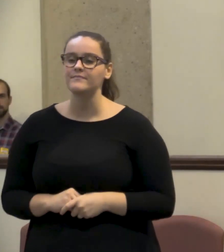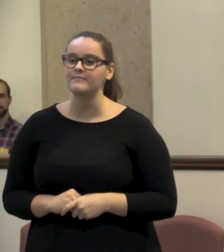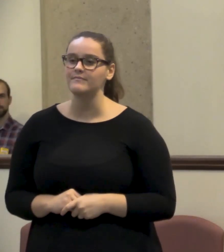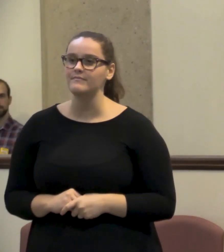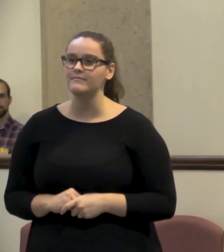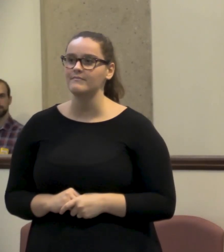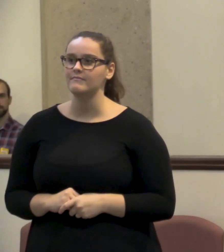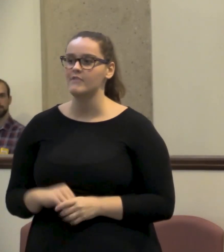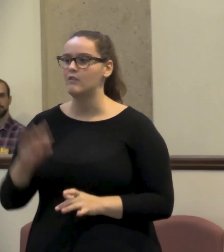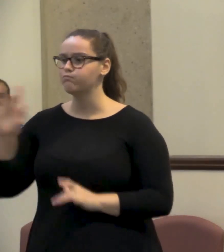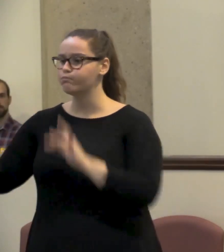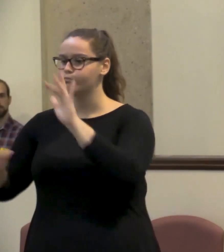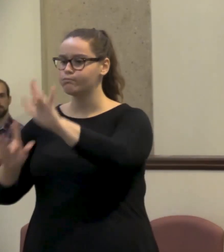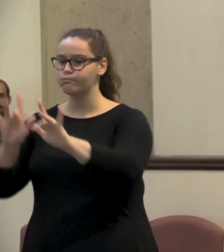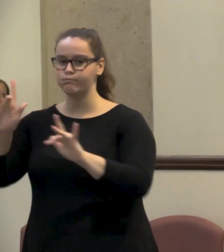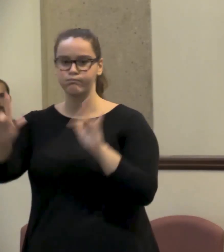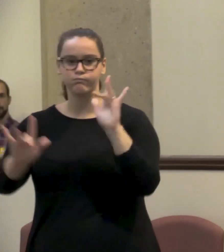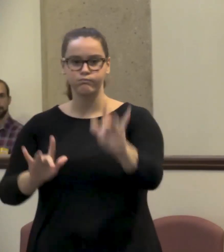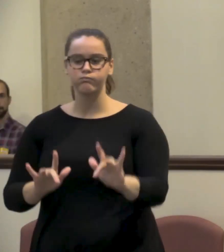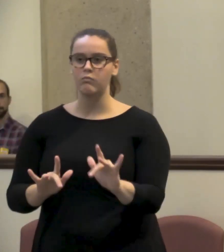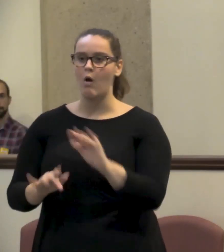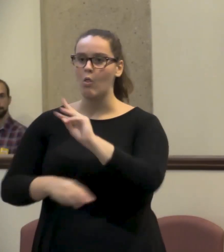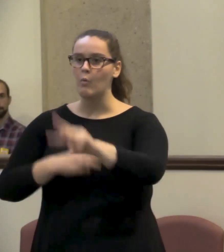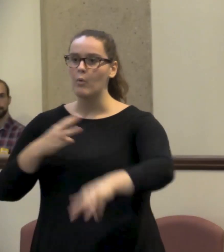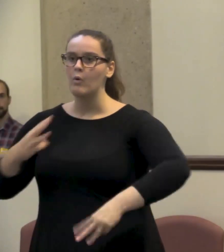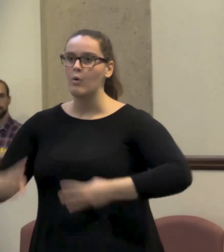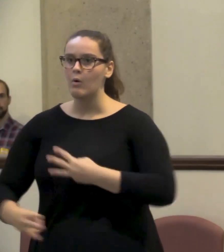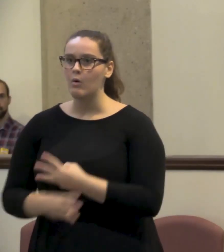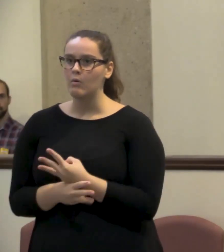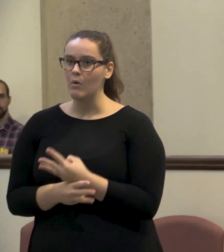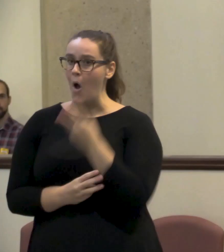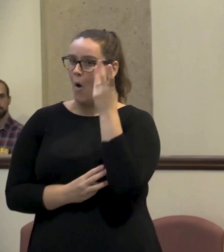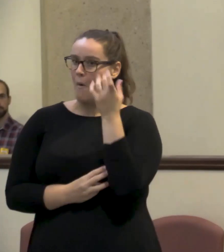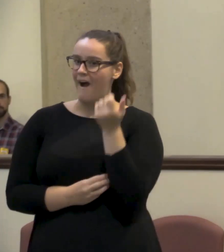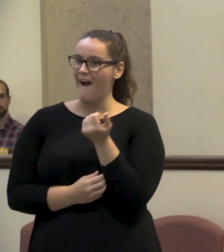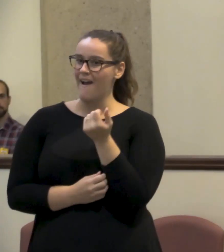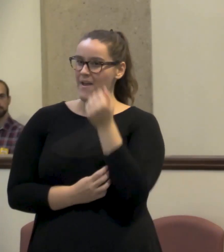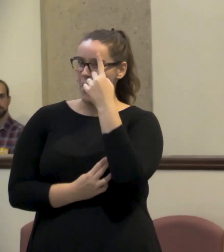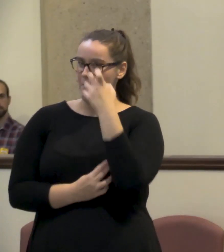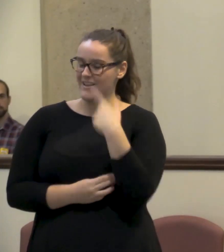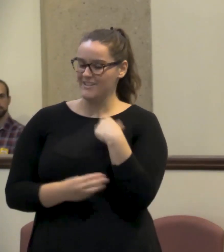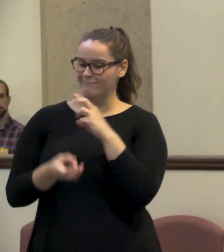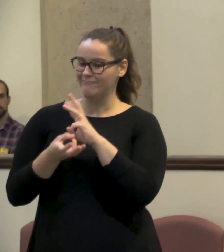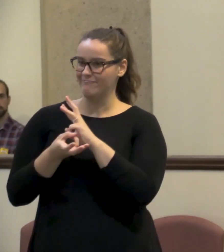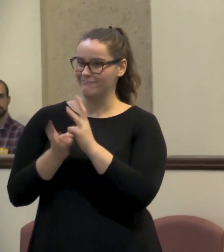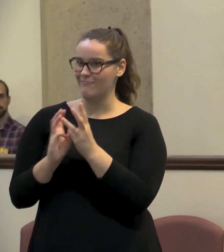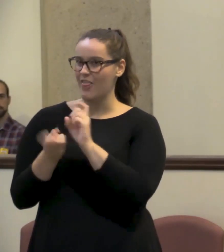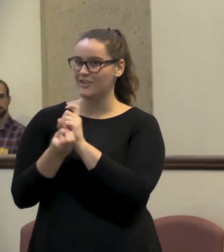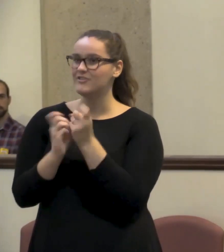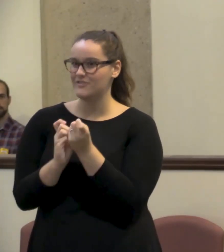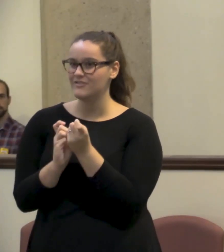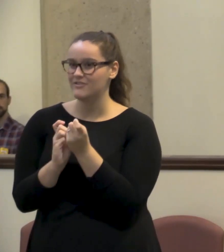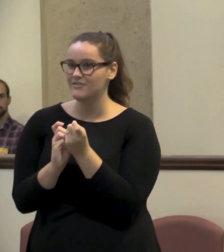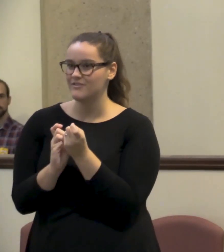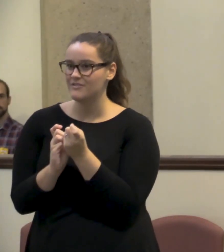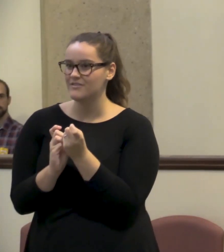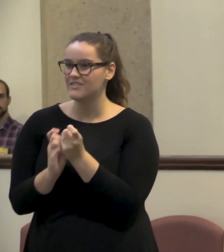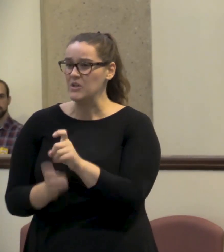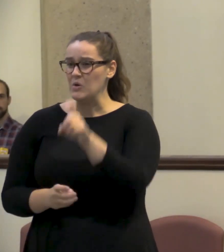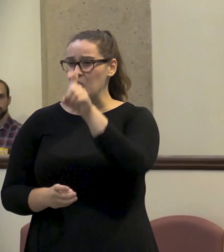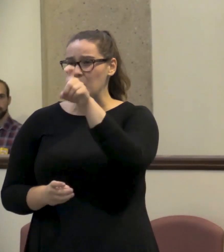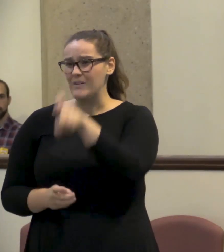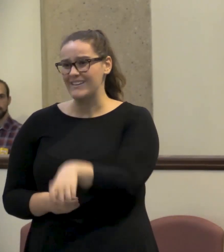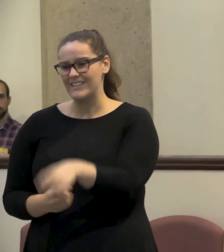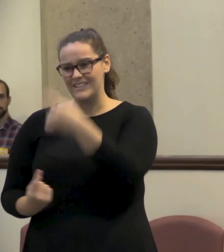All over the country and all over the world because of the changes that are taking place. So we've got to get on an